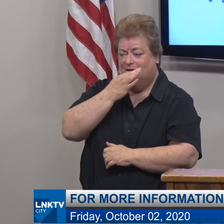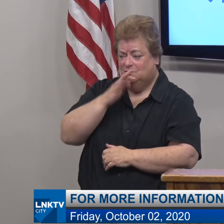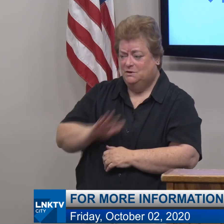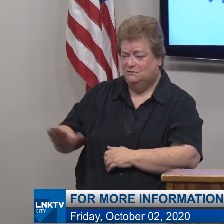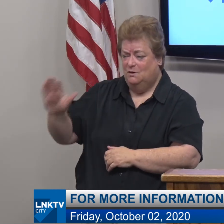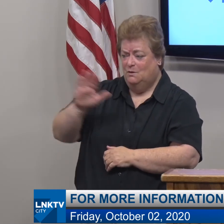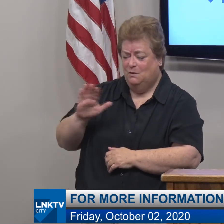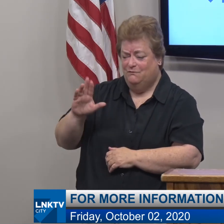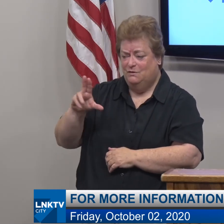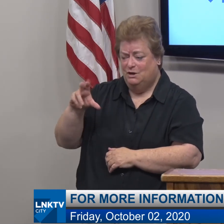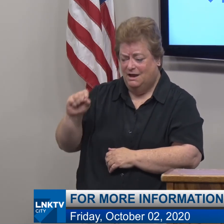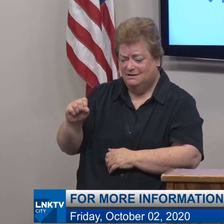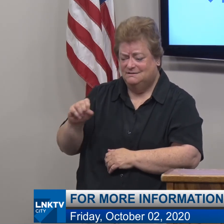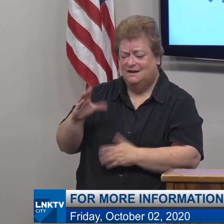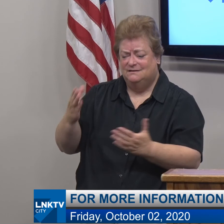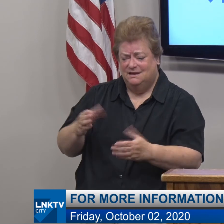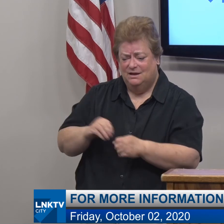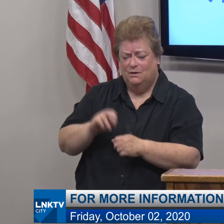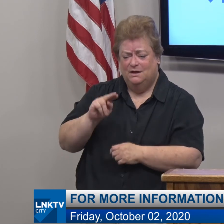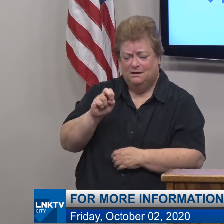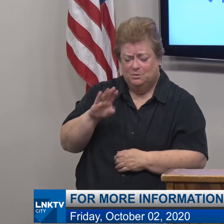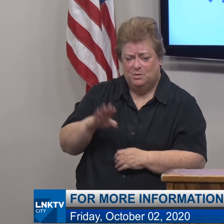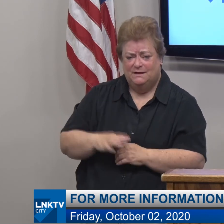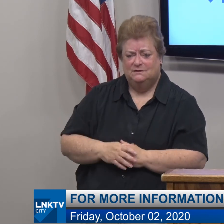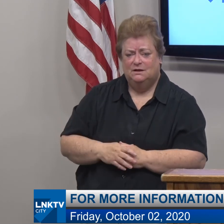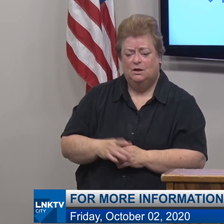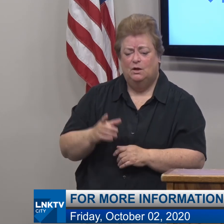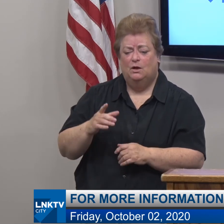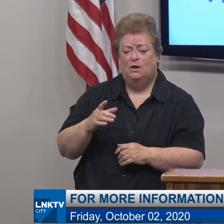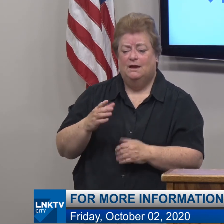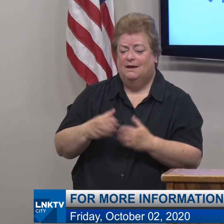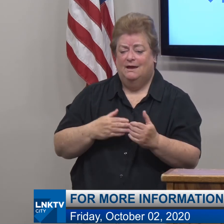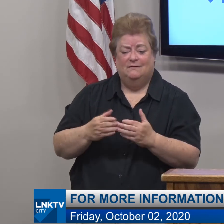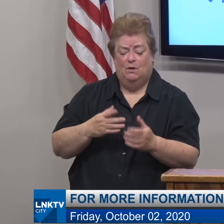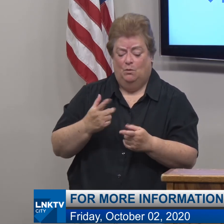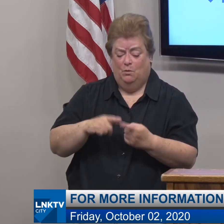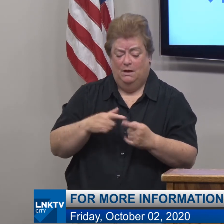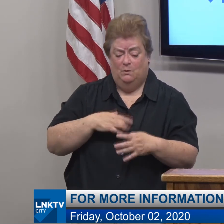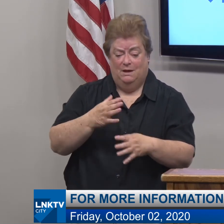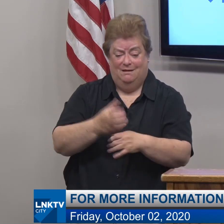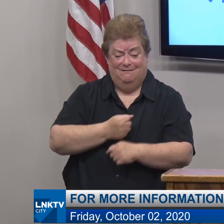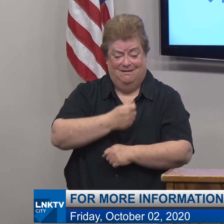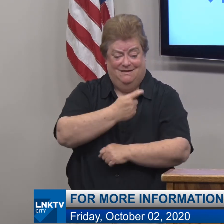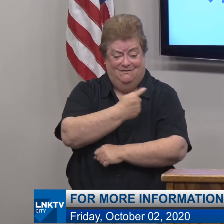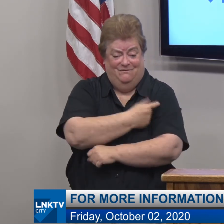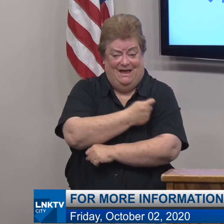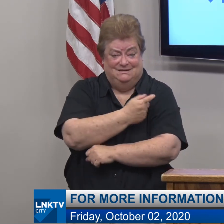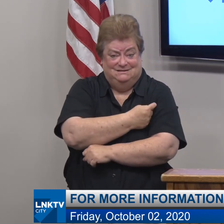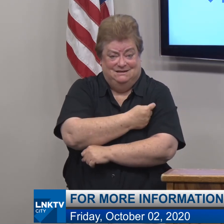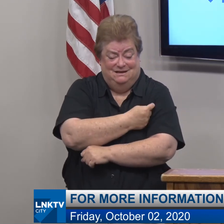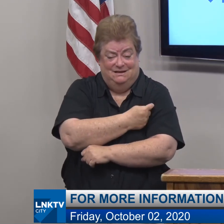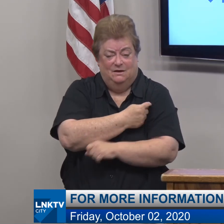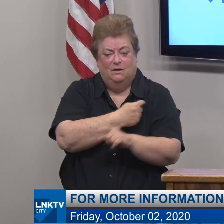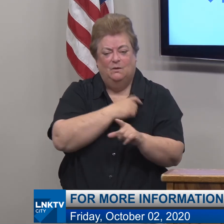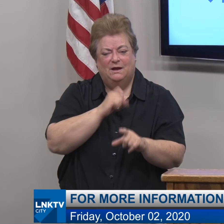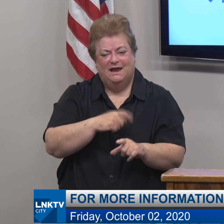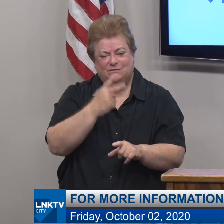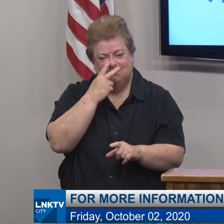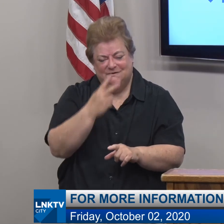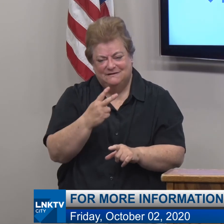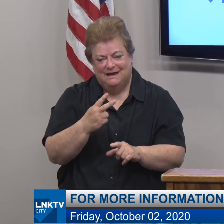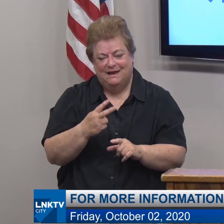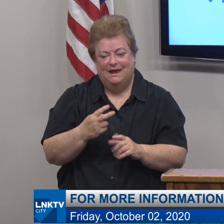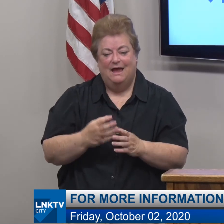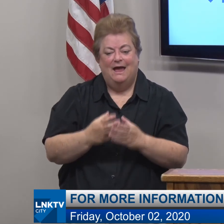here in the state. But even when we do have a vaccine, we're going to have to see how much time and how available